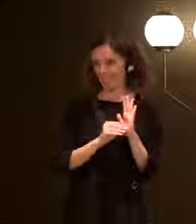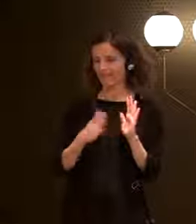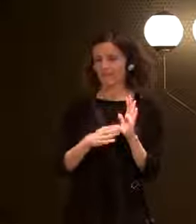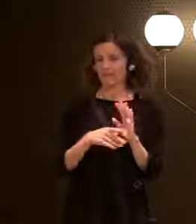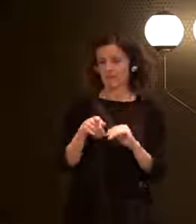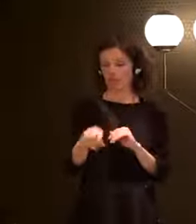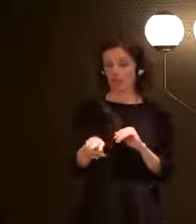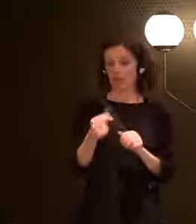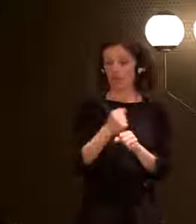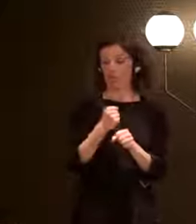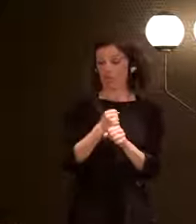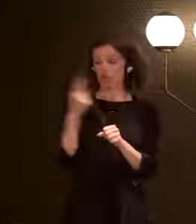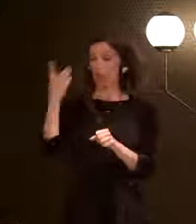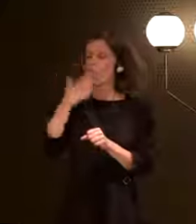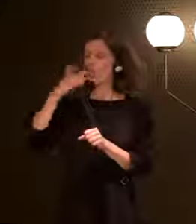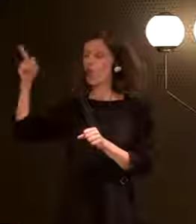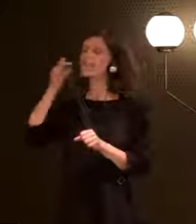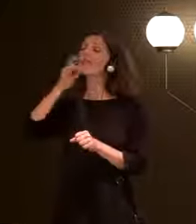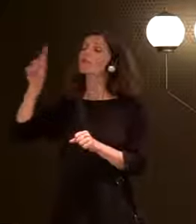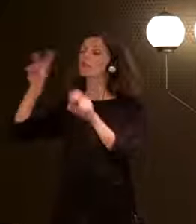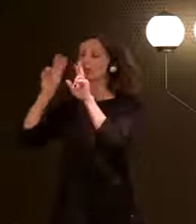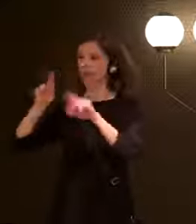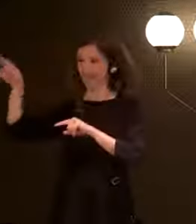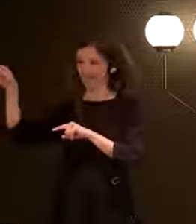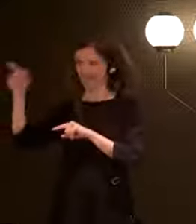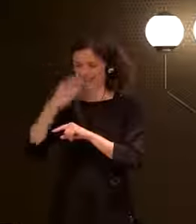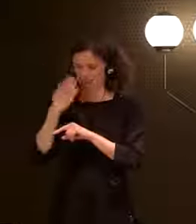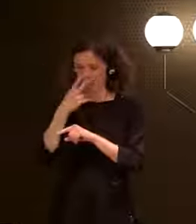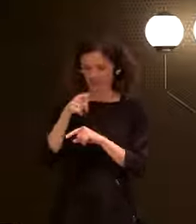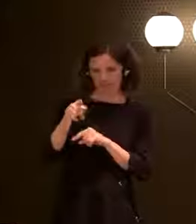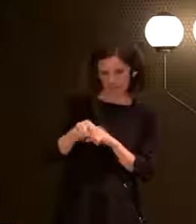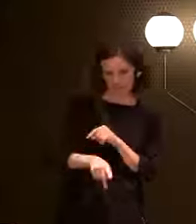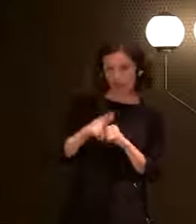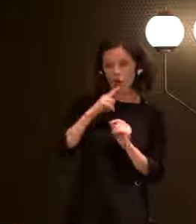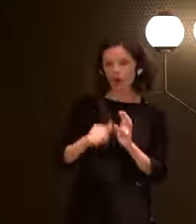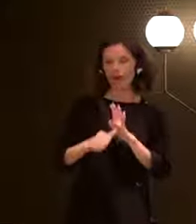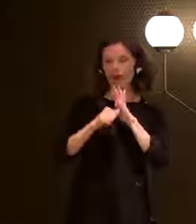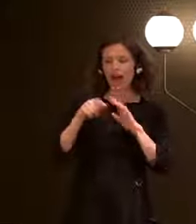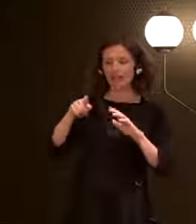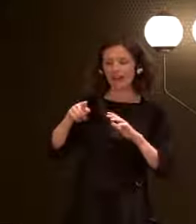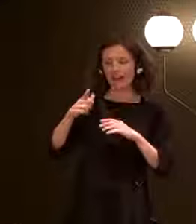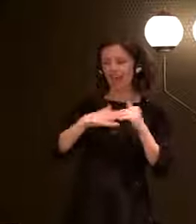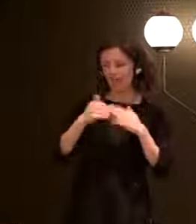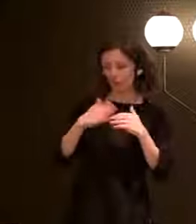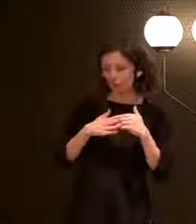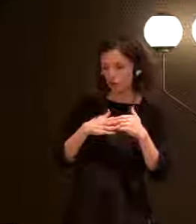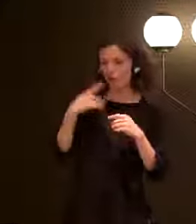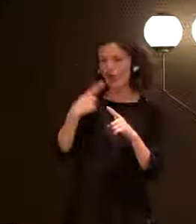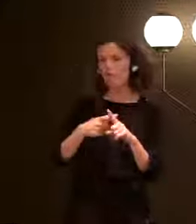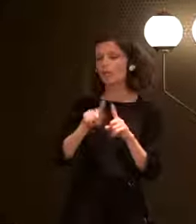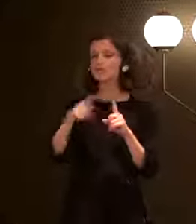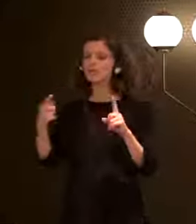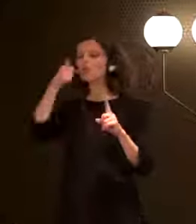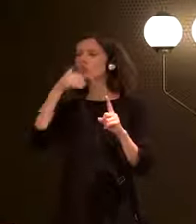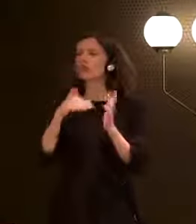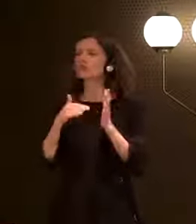the main skill and the skills that the students are supposed to develop. And then at the end,